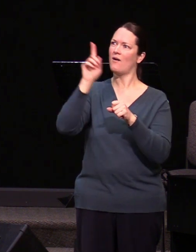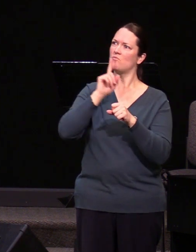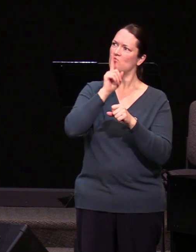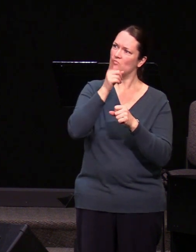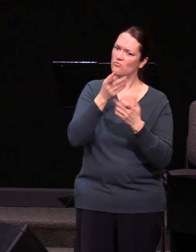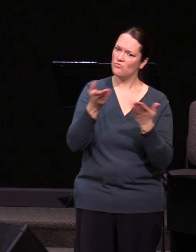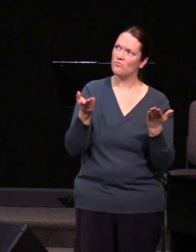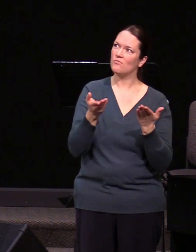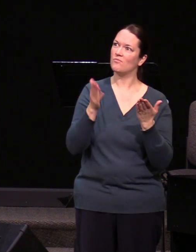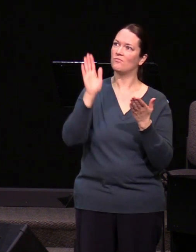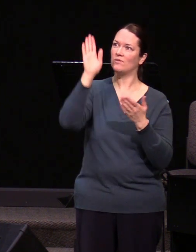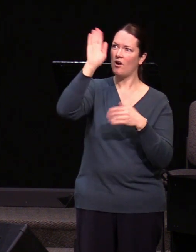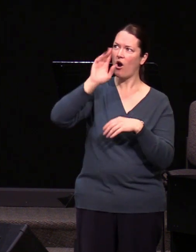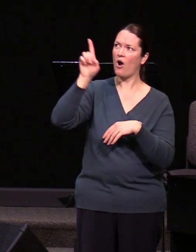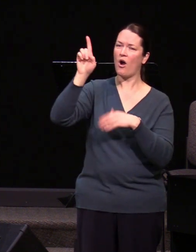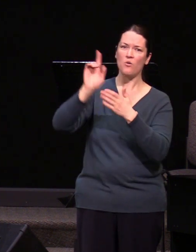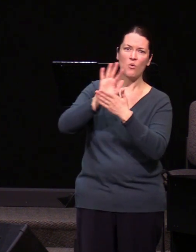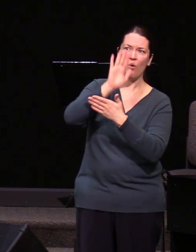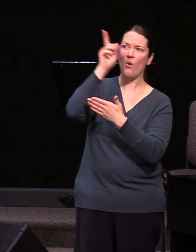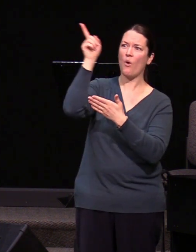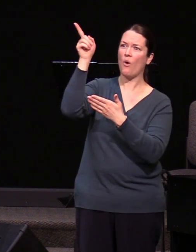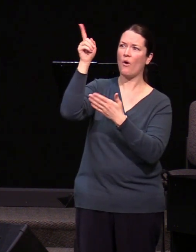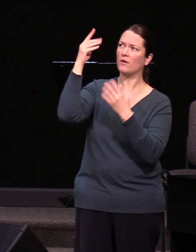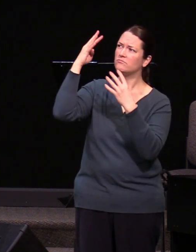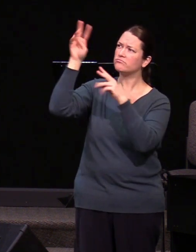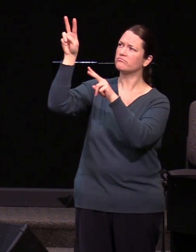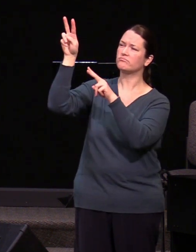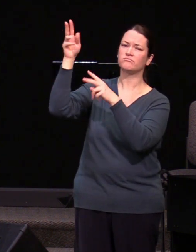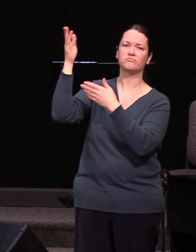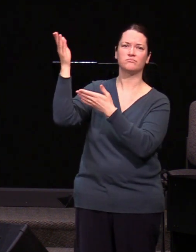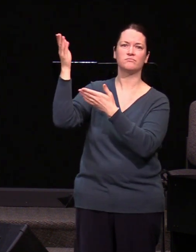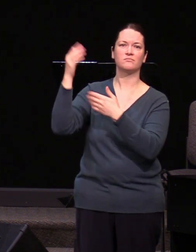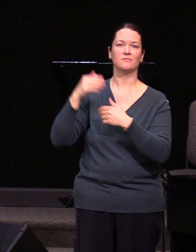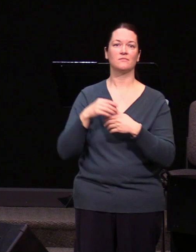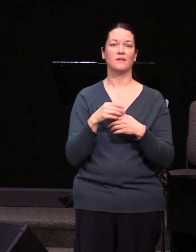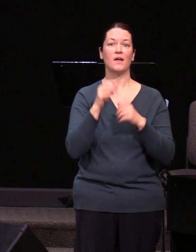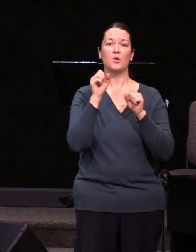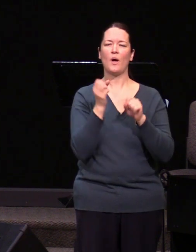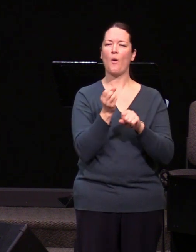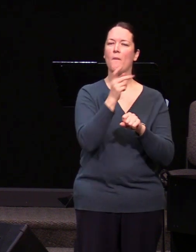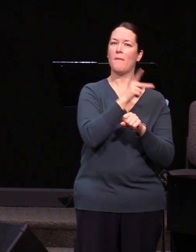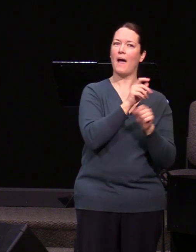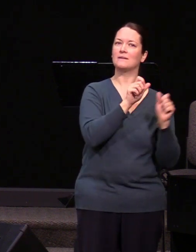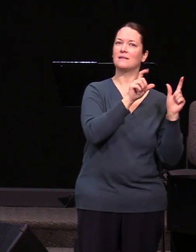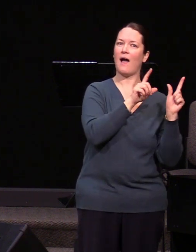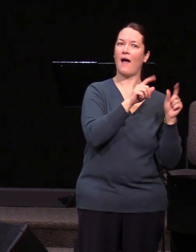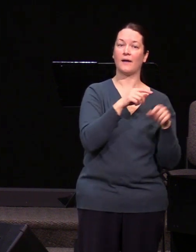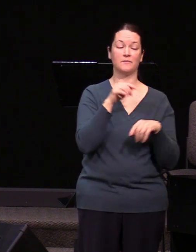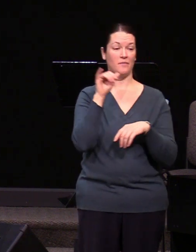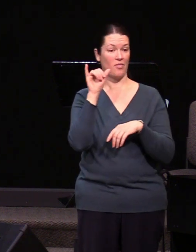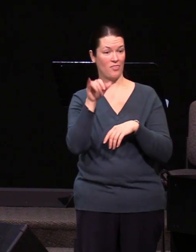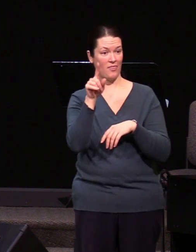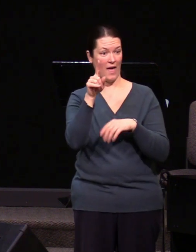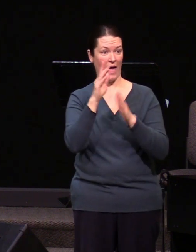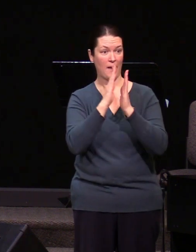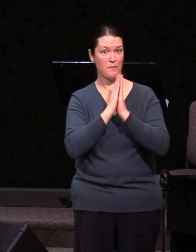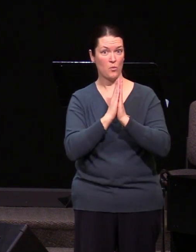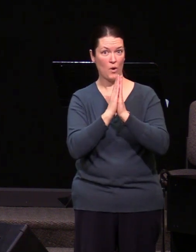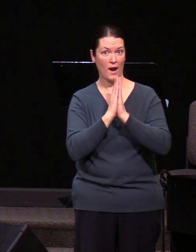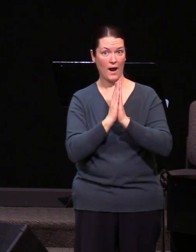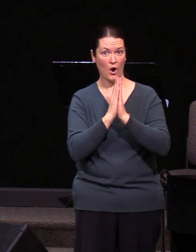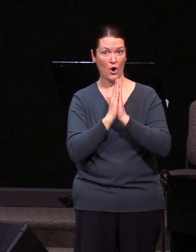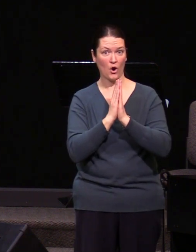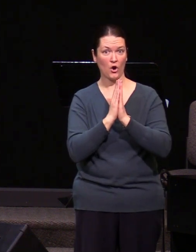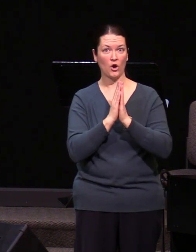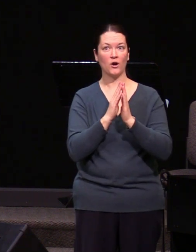glory. This prayer, you can go back to that slide. This prayer